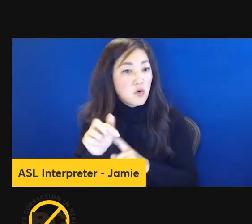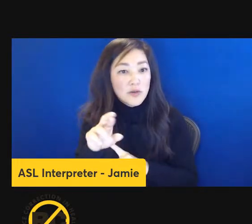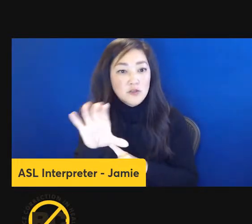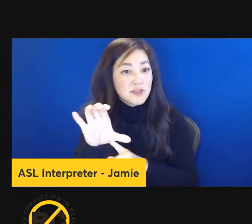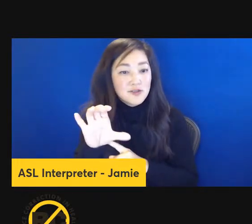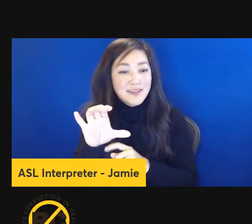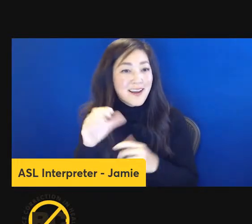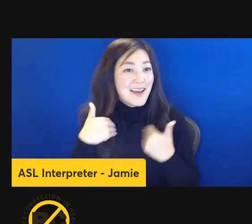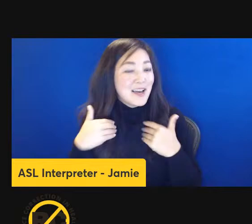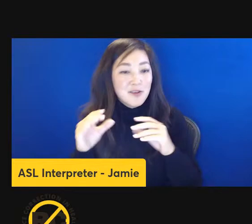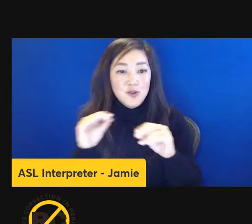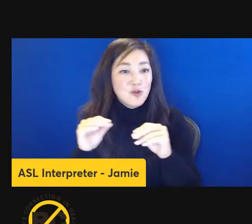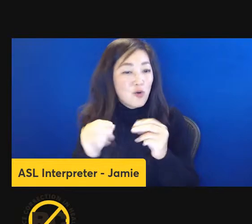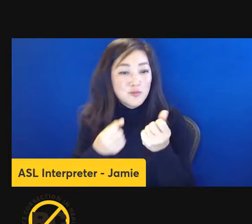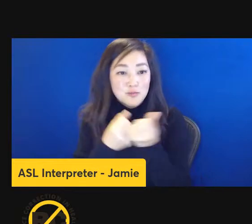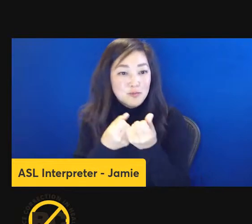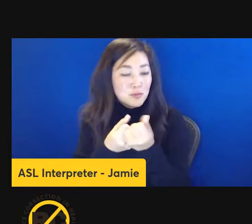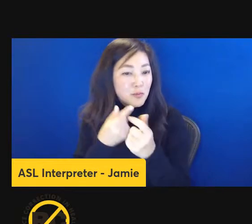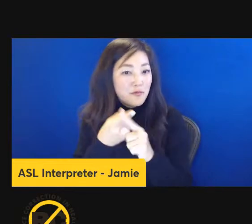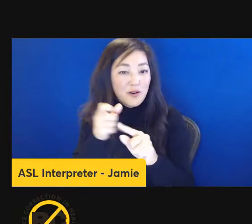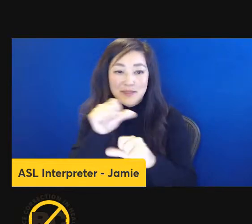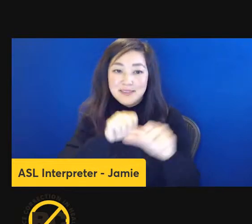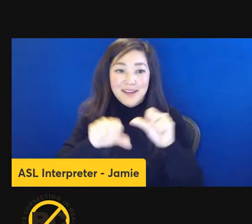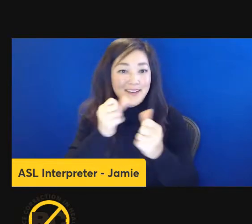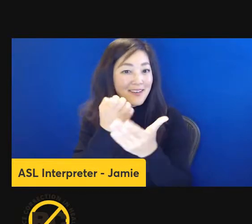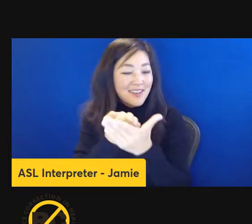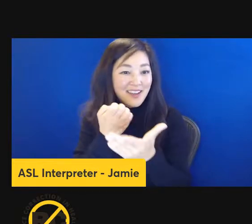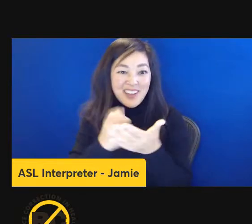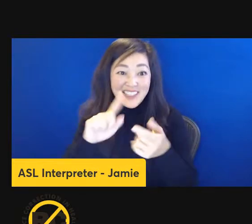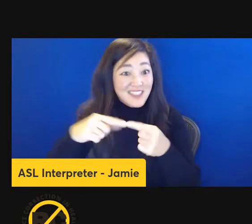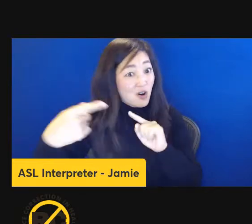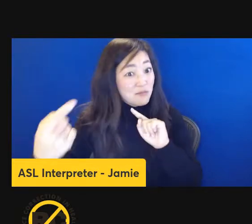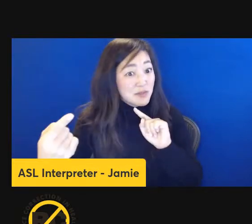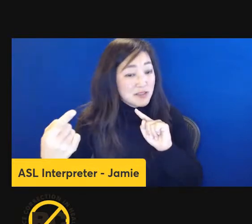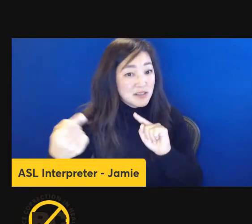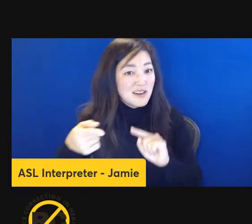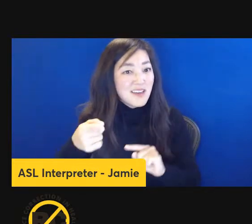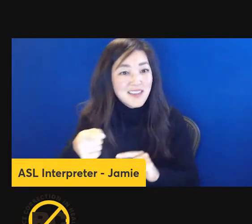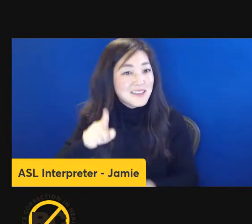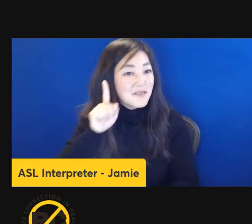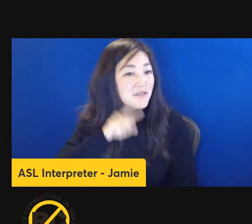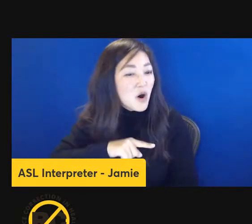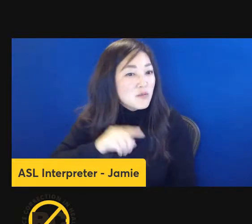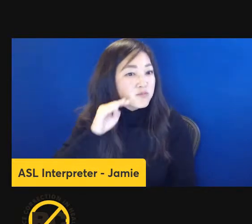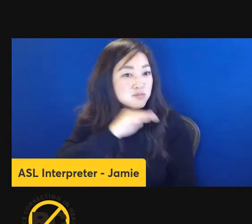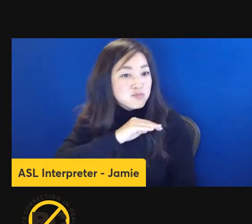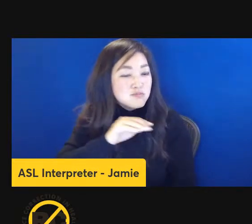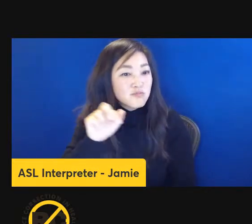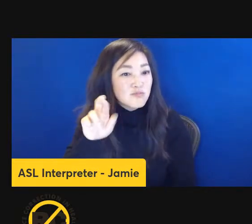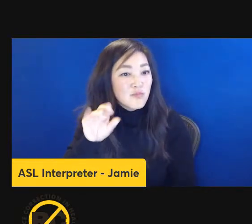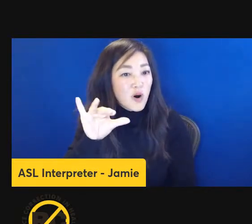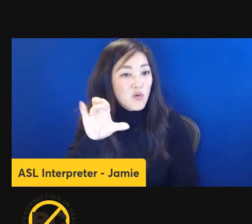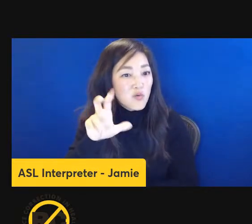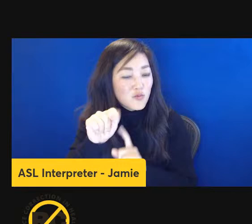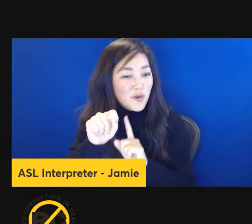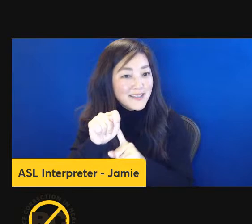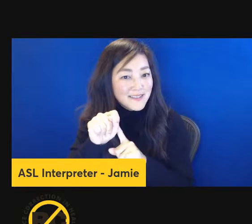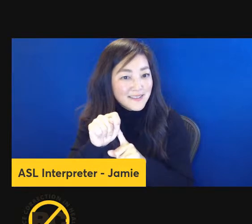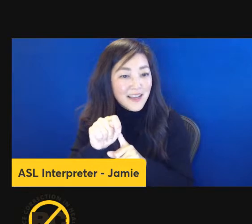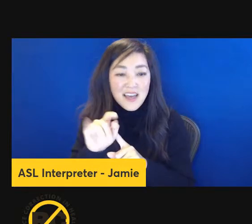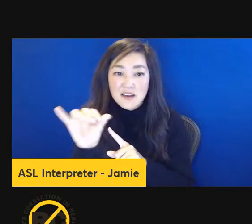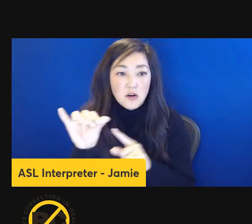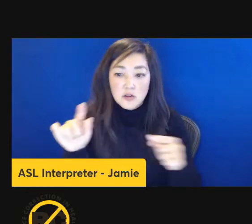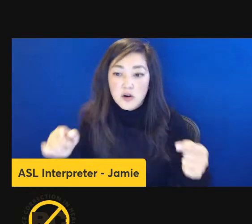in scientific evidence. In fact, it's quite the opposite. They're based on false and racist myths, and they are simply